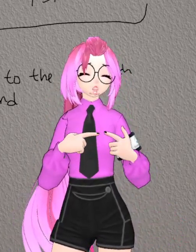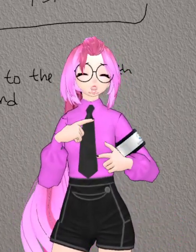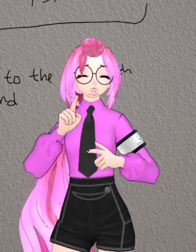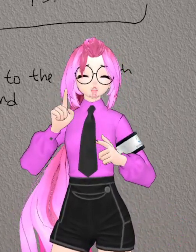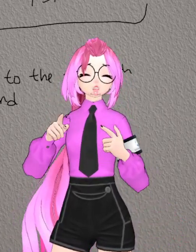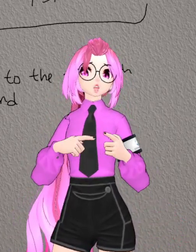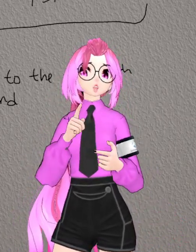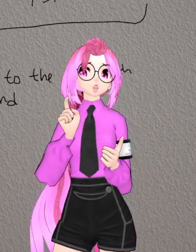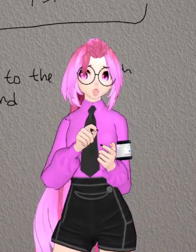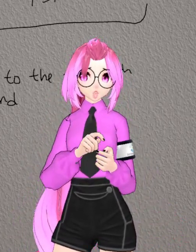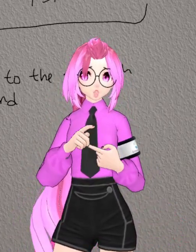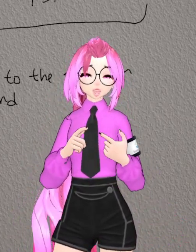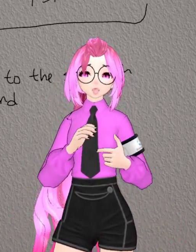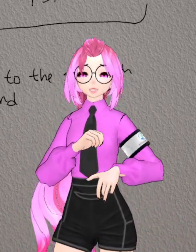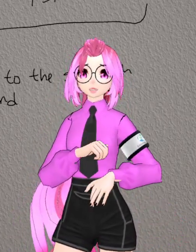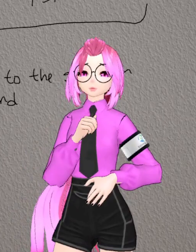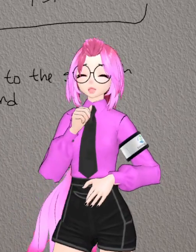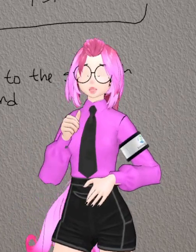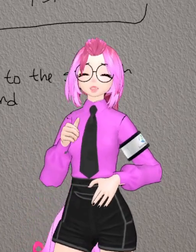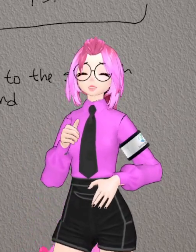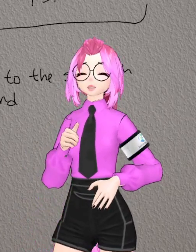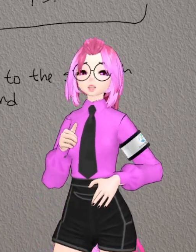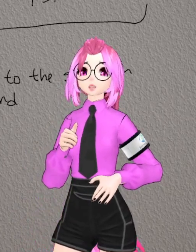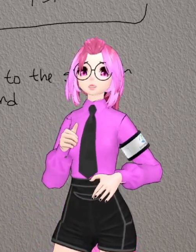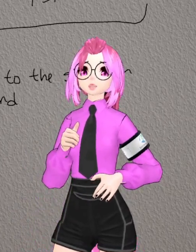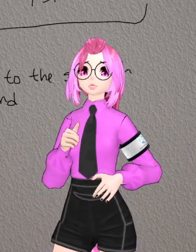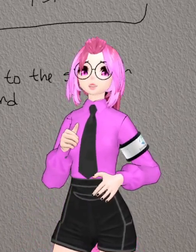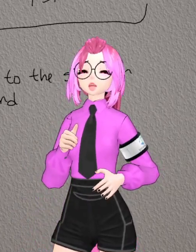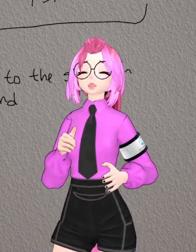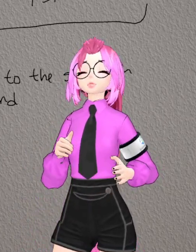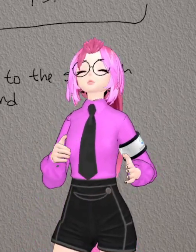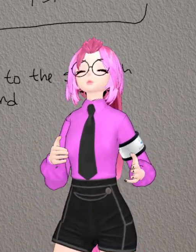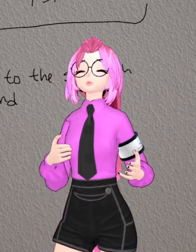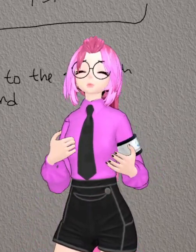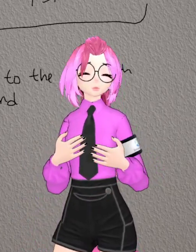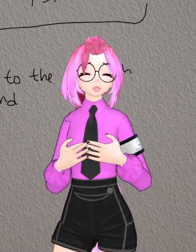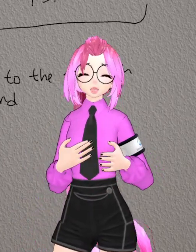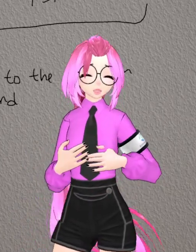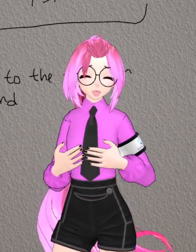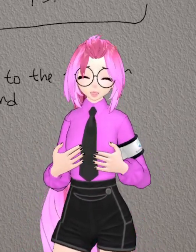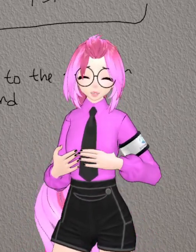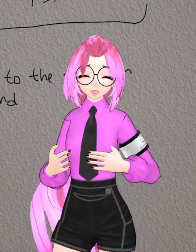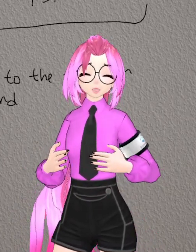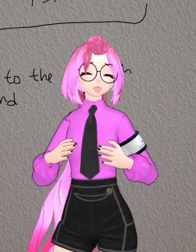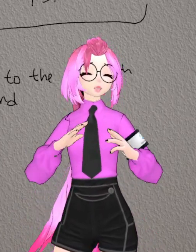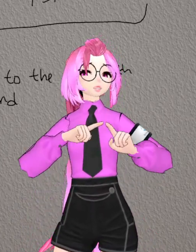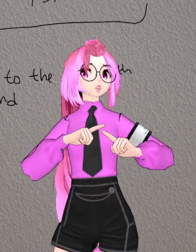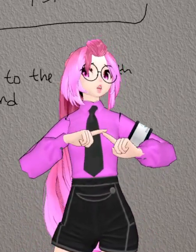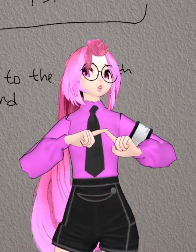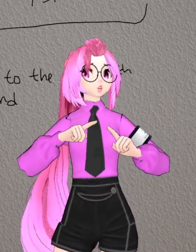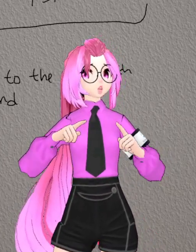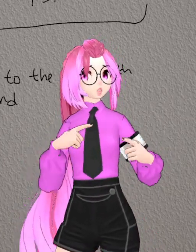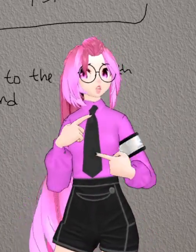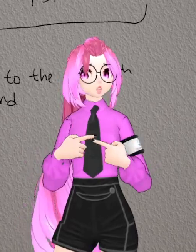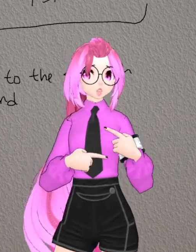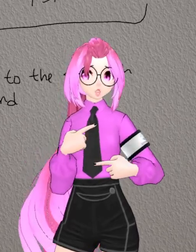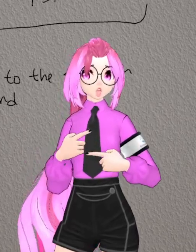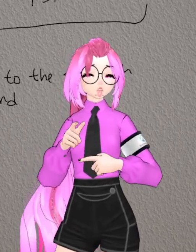Hands signed exact English, just because it's not easy, and it's actually, they use different signs